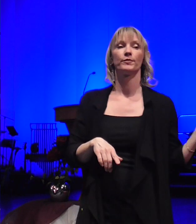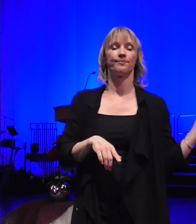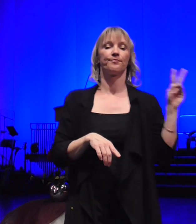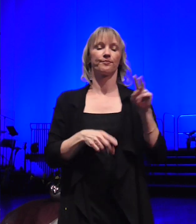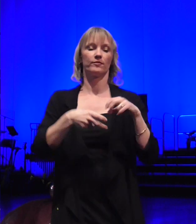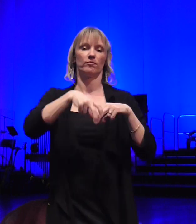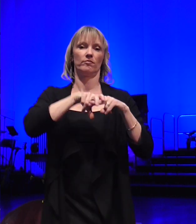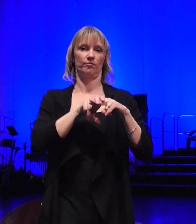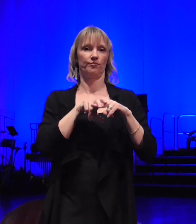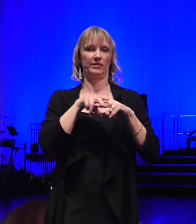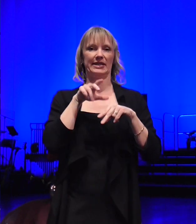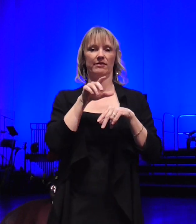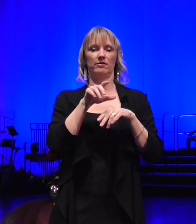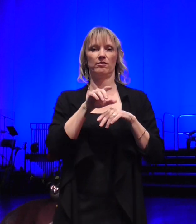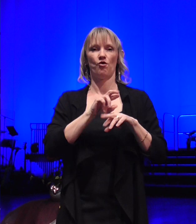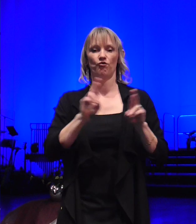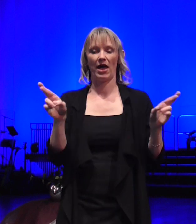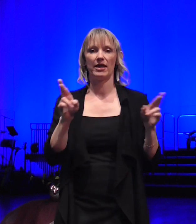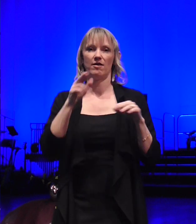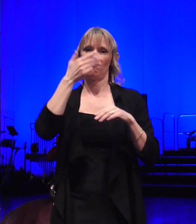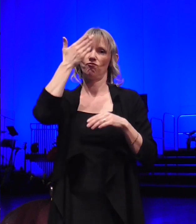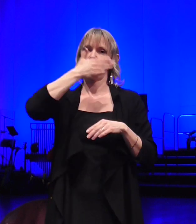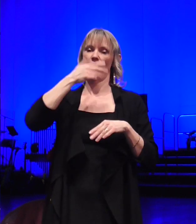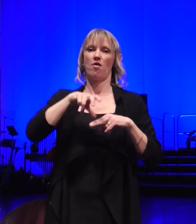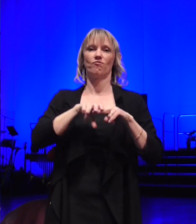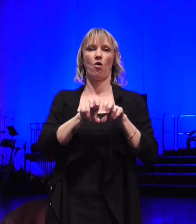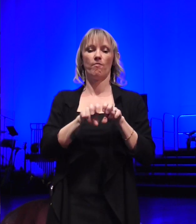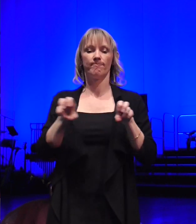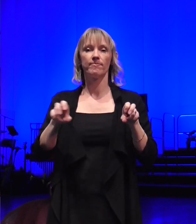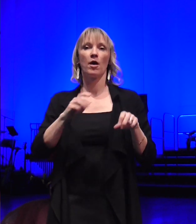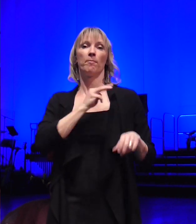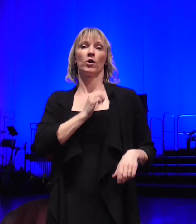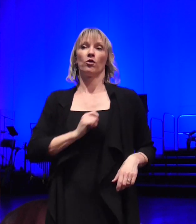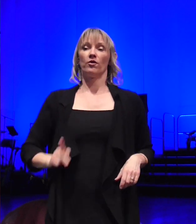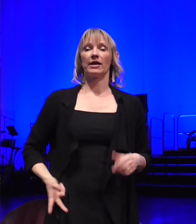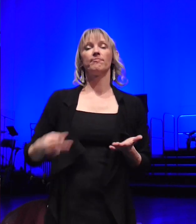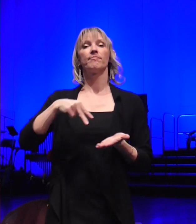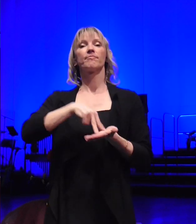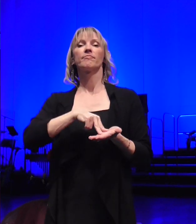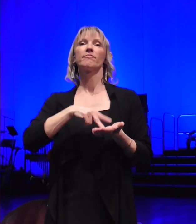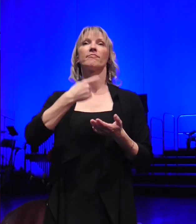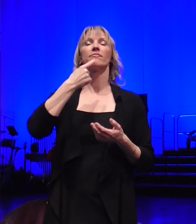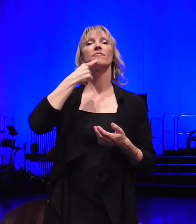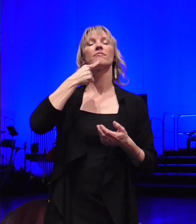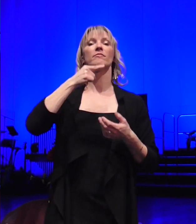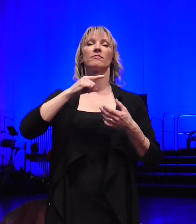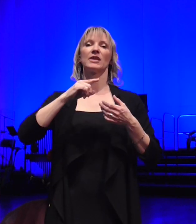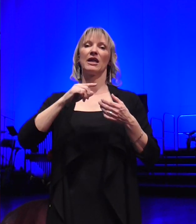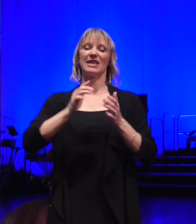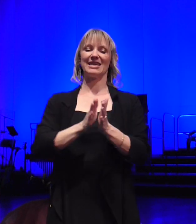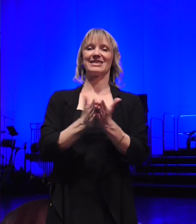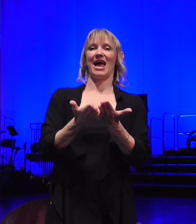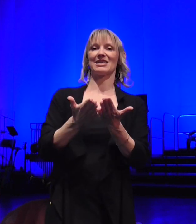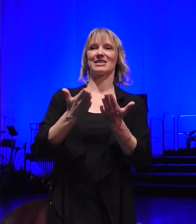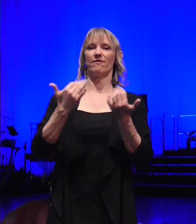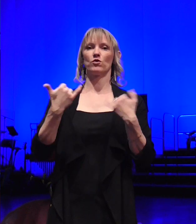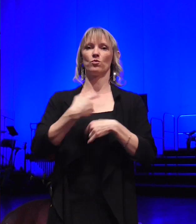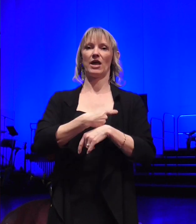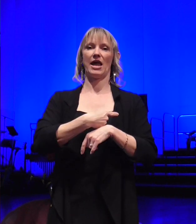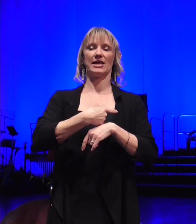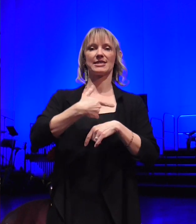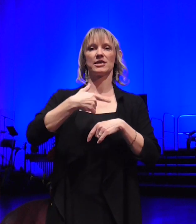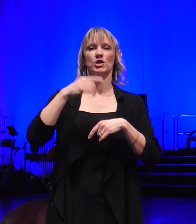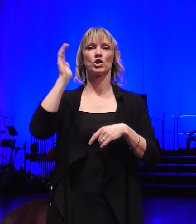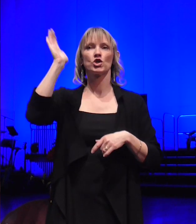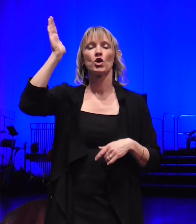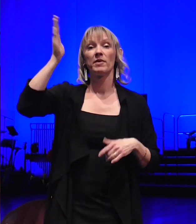seats reserved for them right there in the front row. And King gets up, and he says, the text of today's sermon is